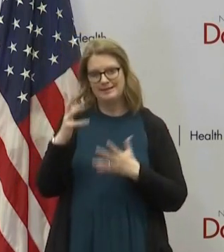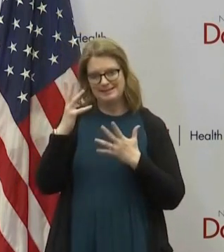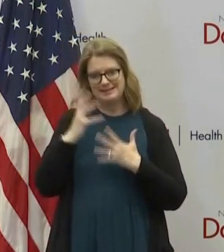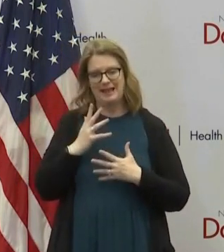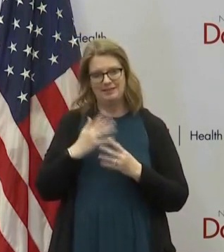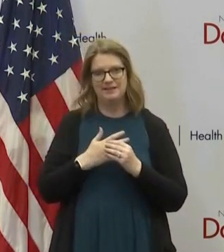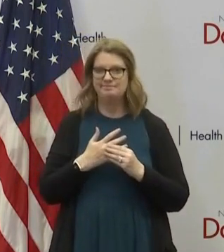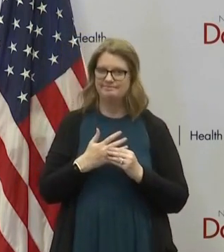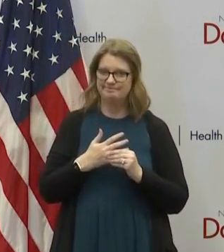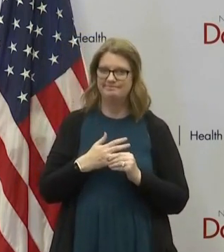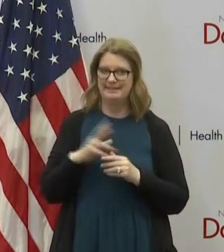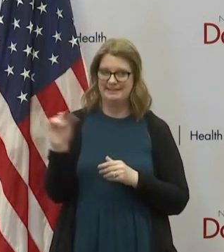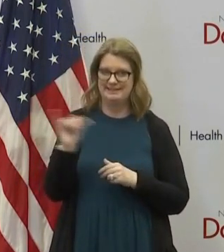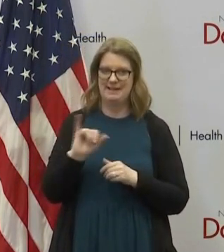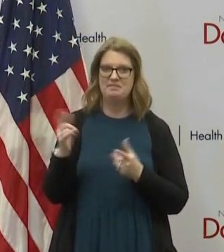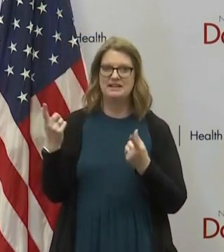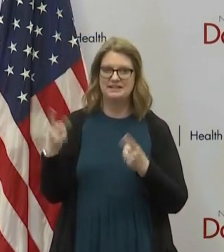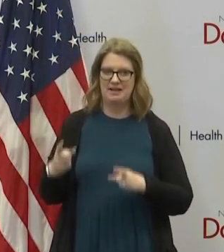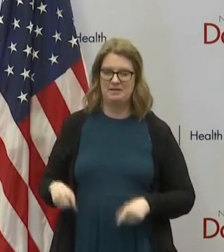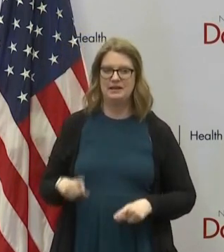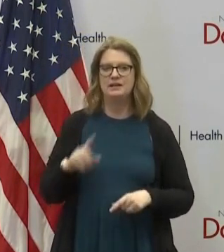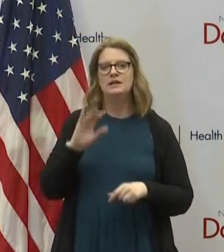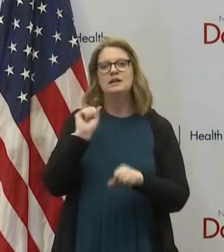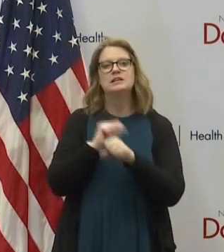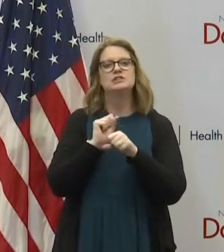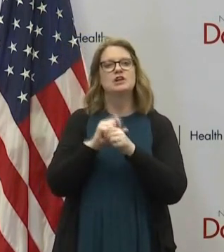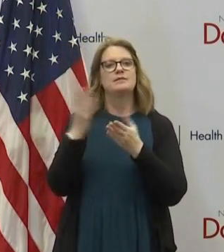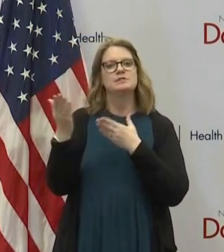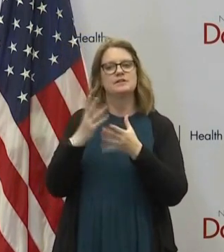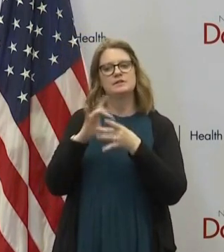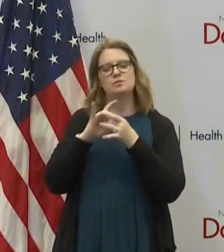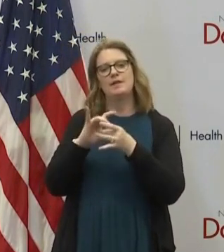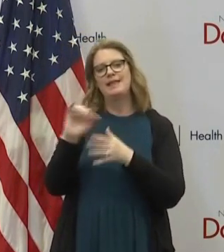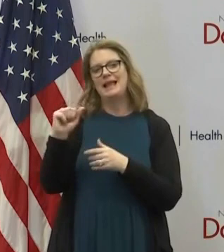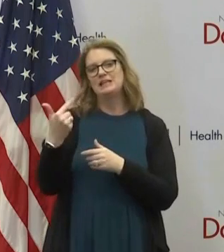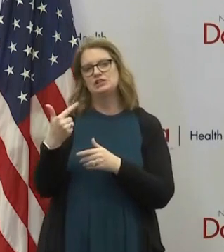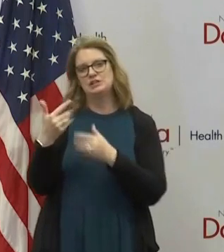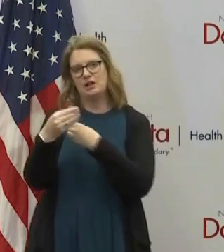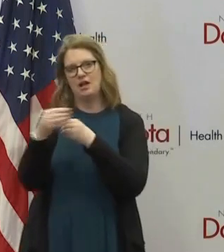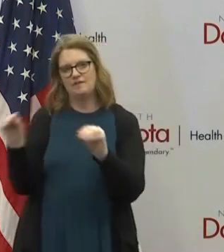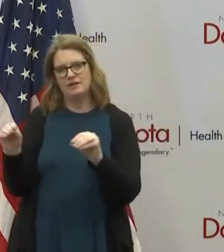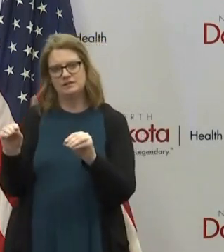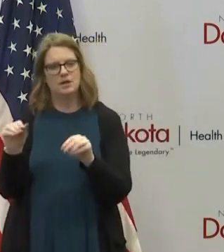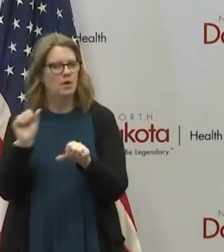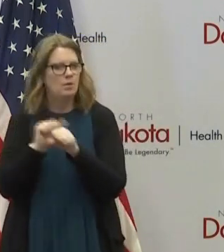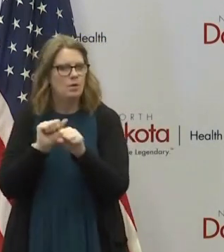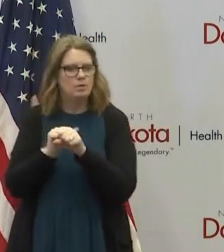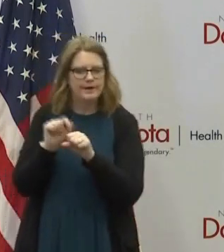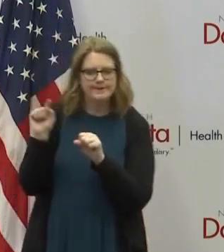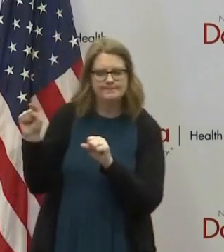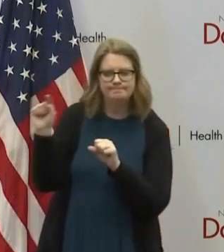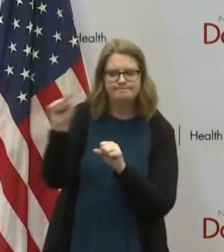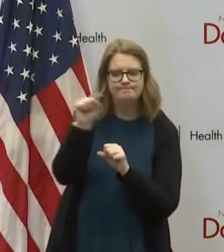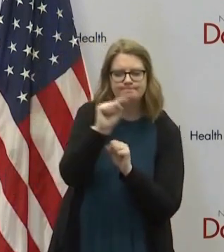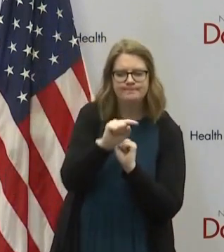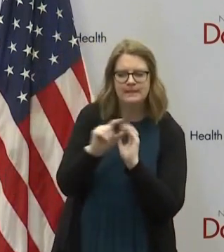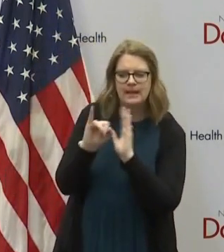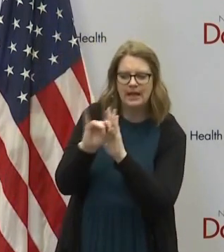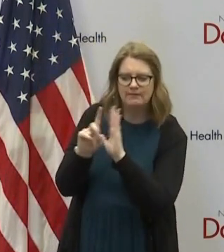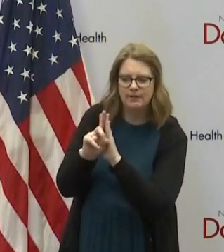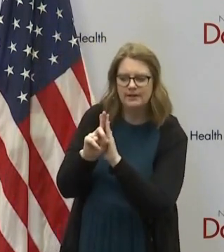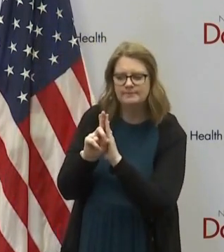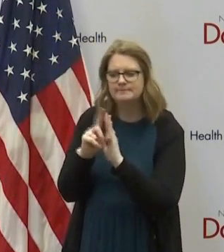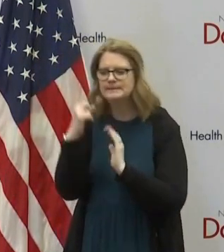sadly, that's no different. And in Job Service, in cooperation with the Attorney General's office, is working to identify and investigate